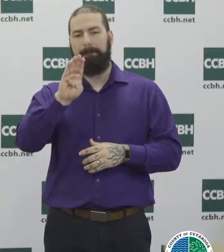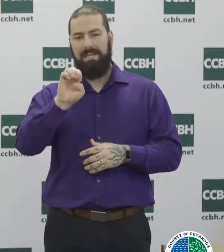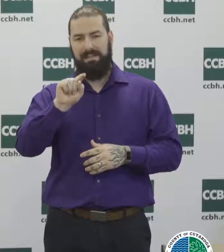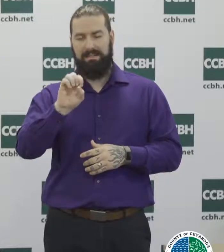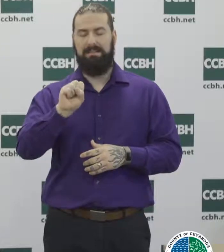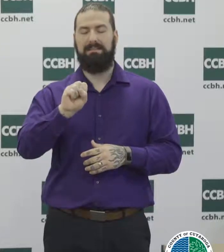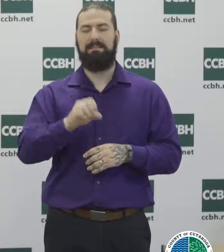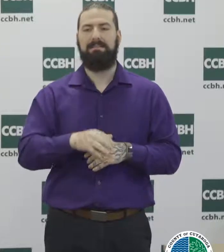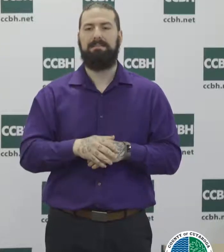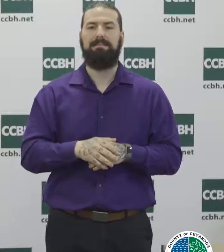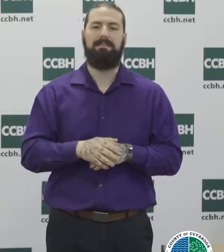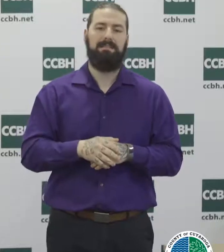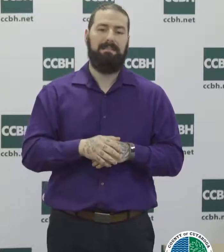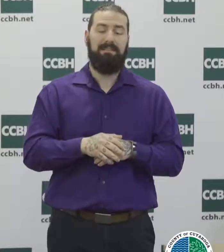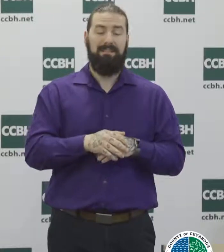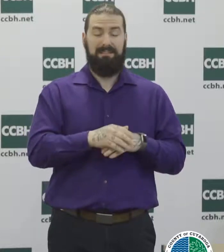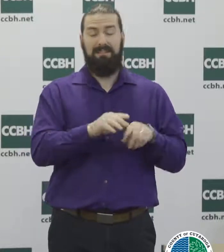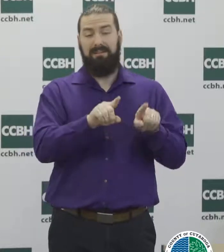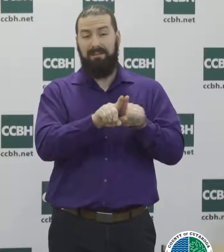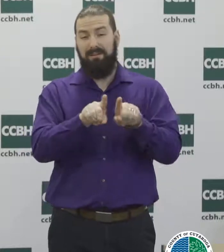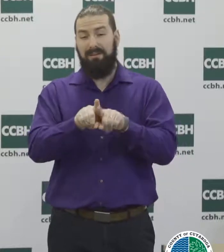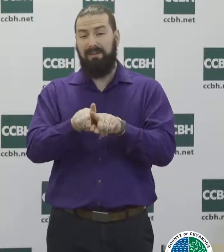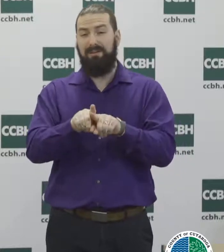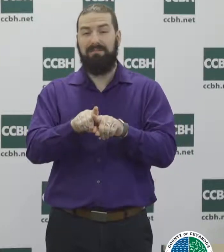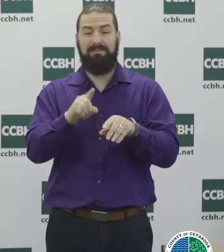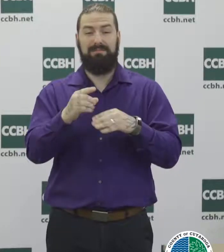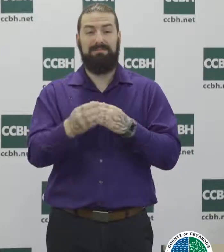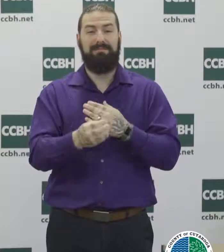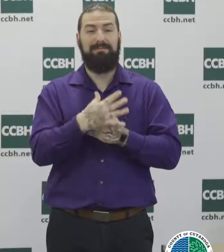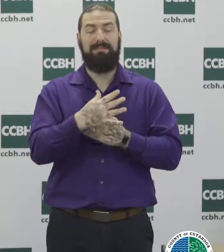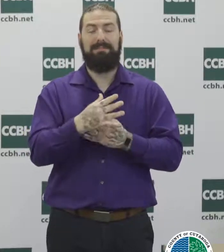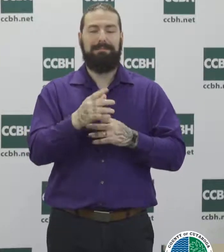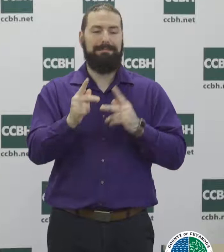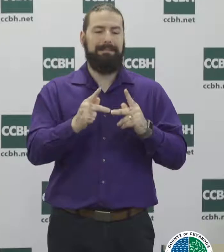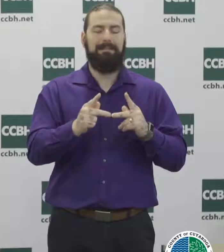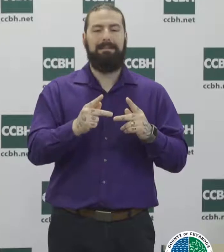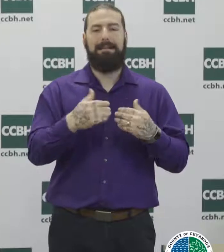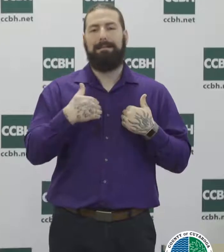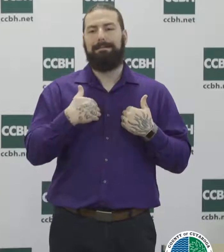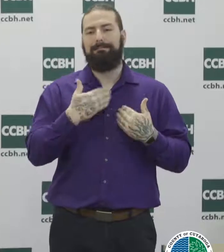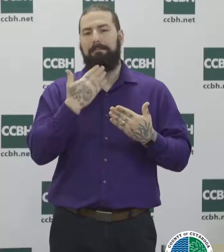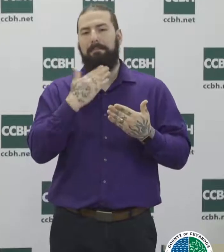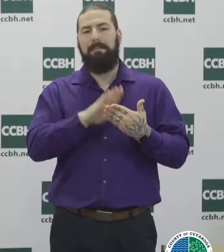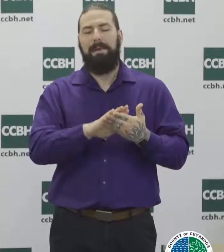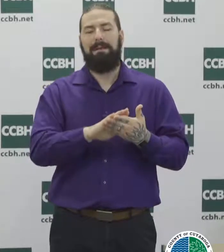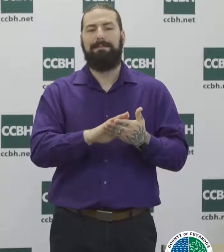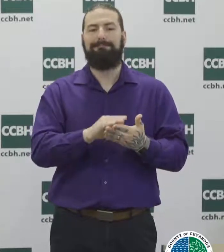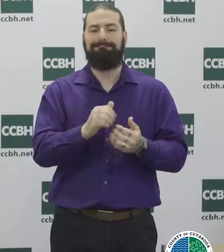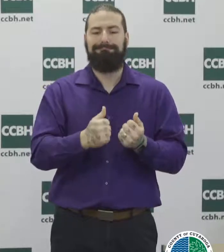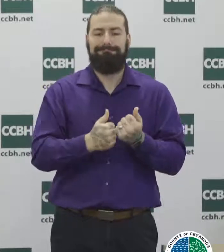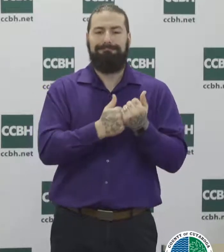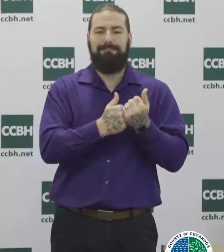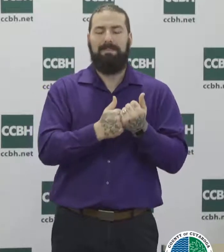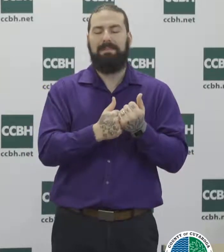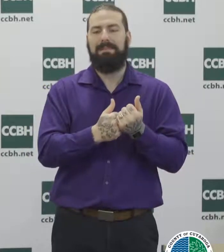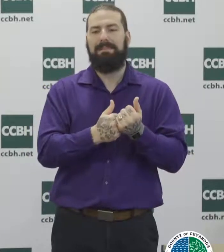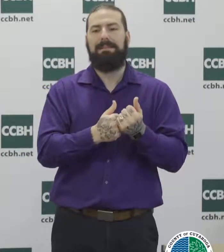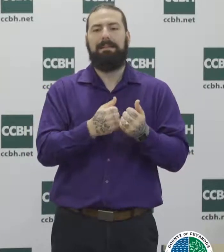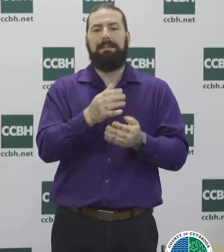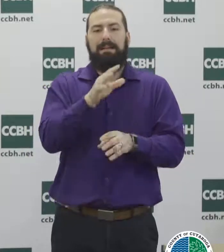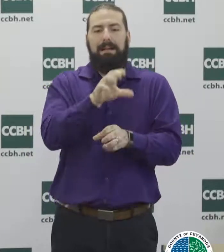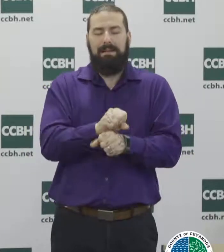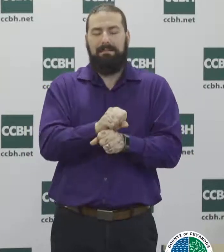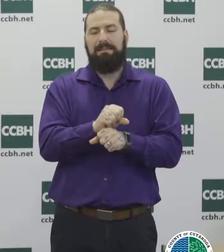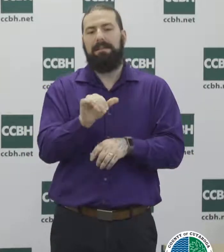poor coping mechanisms like smoking and dietary choices. Racism is a contributing factor to